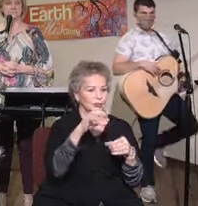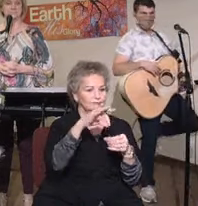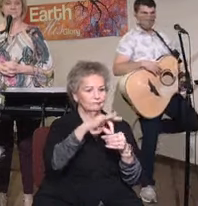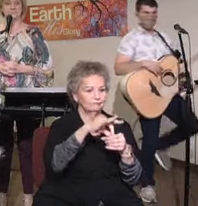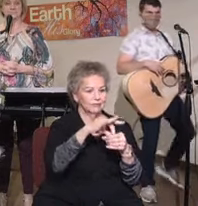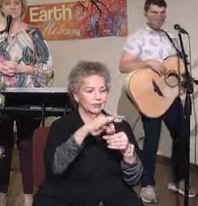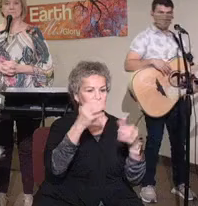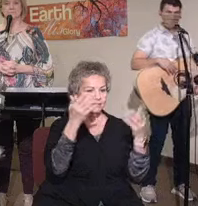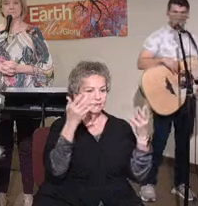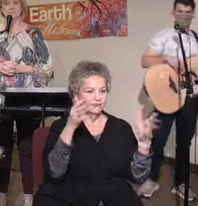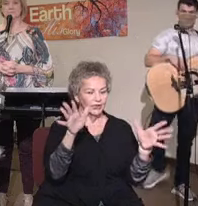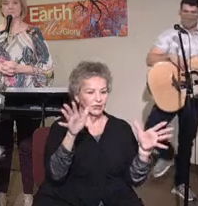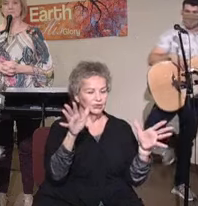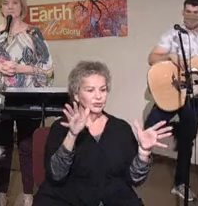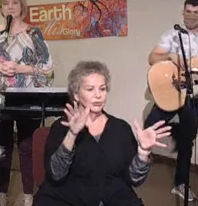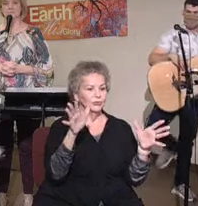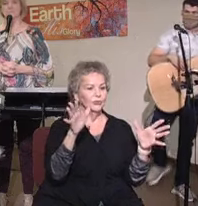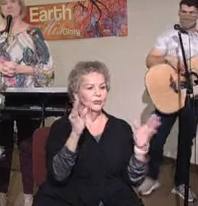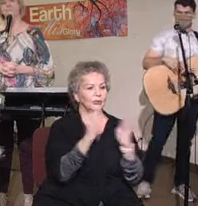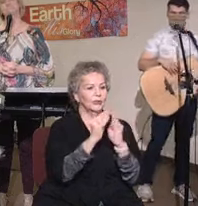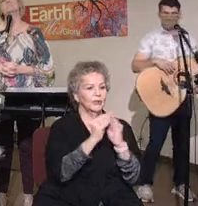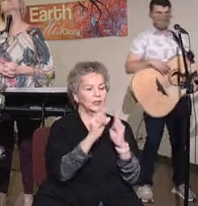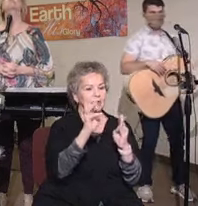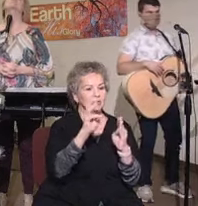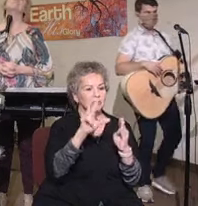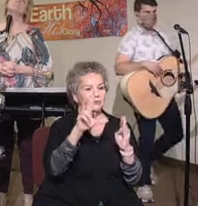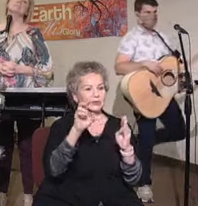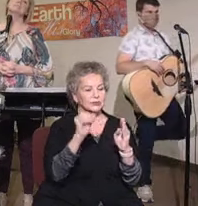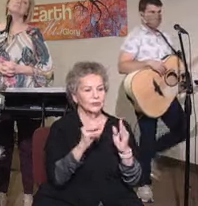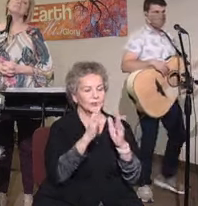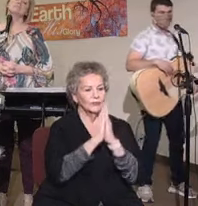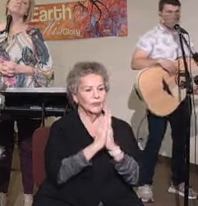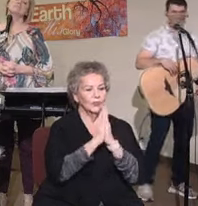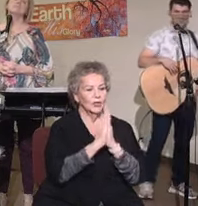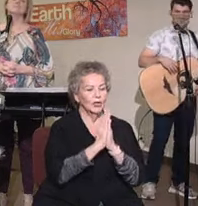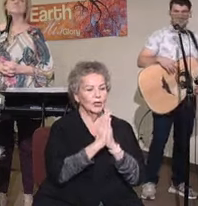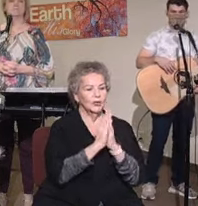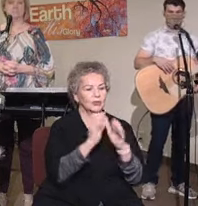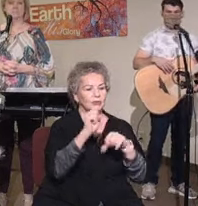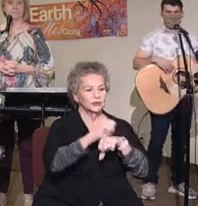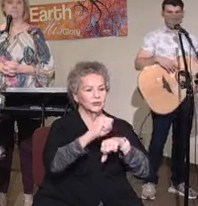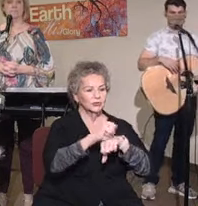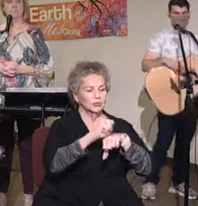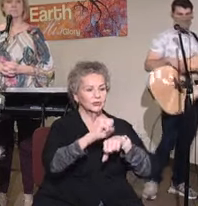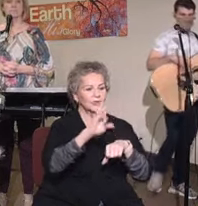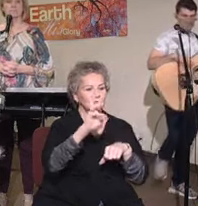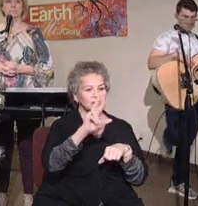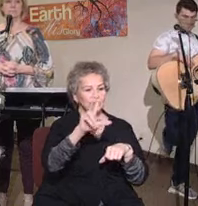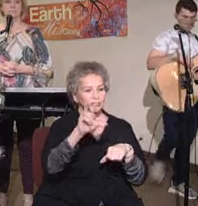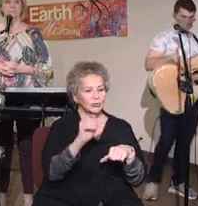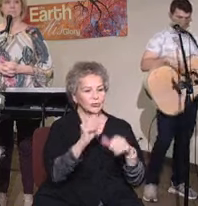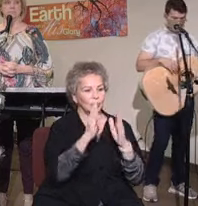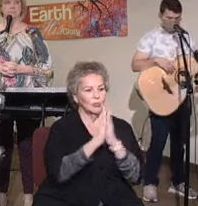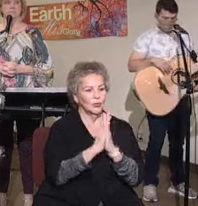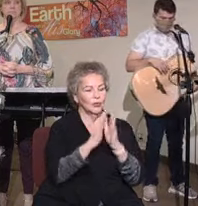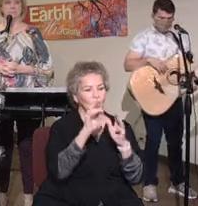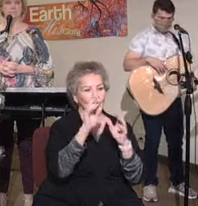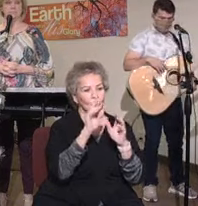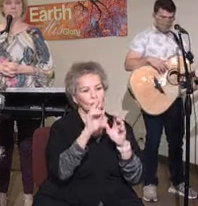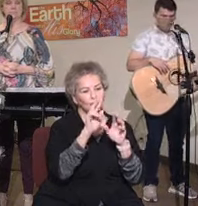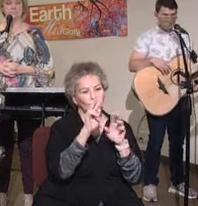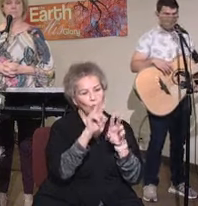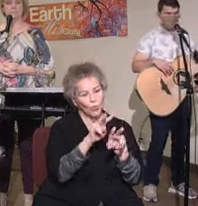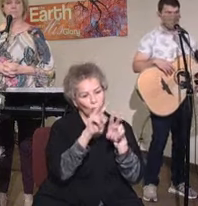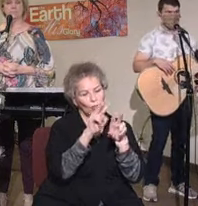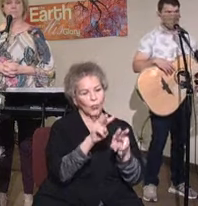we will be meeting at 6:30 for prayer right here in the sanctuary at 6:30. It is a prayer watch, so